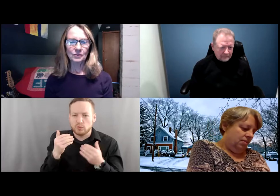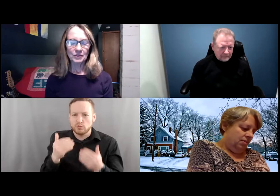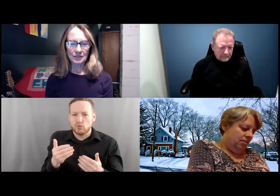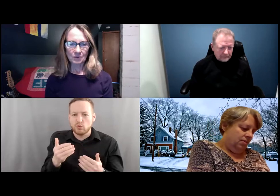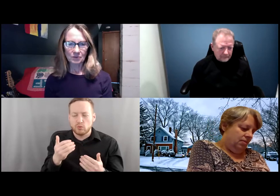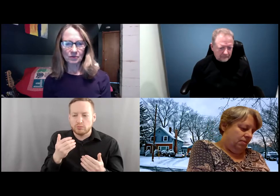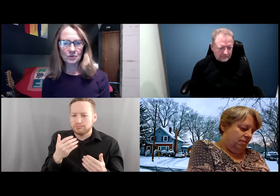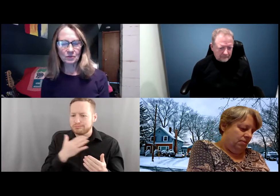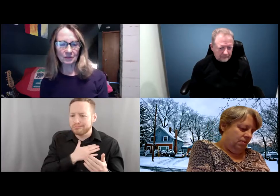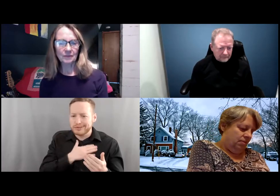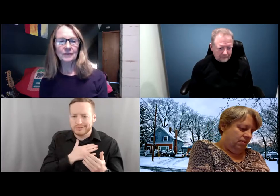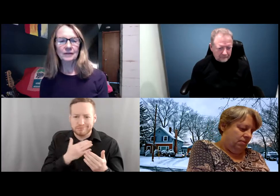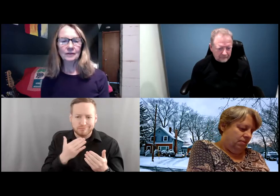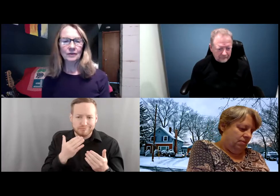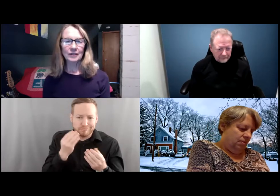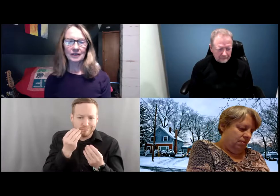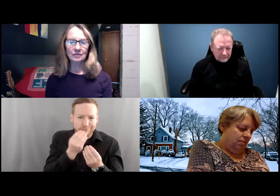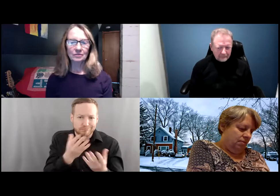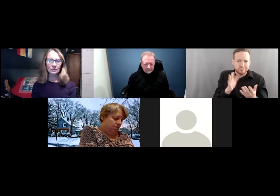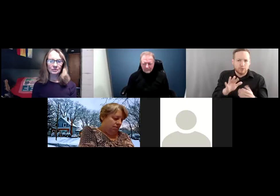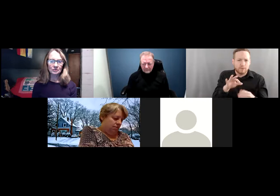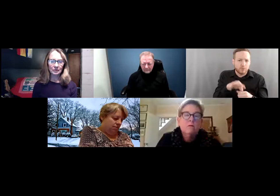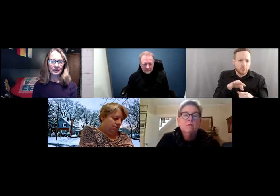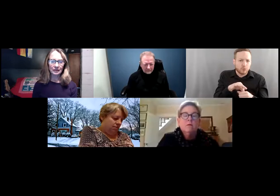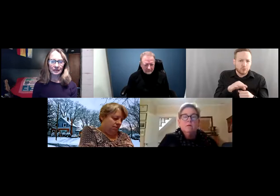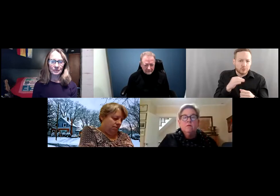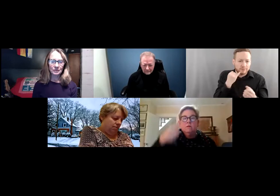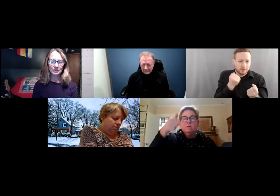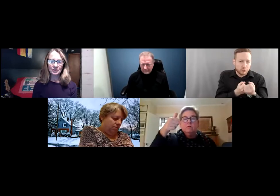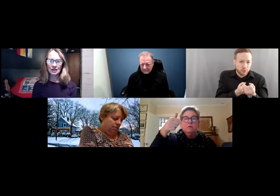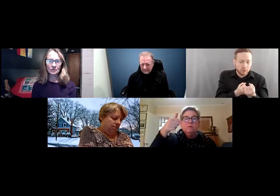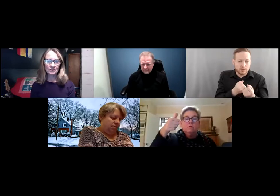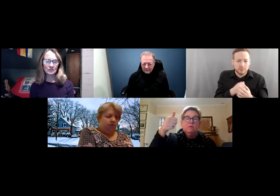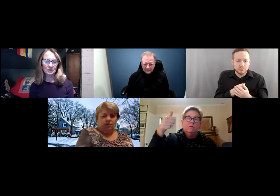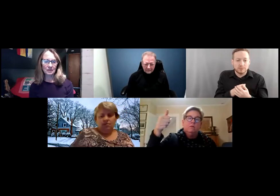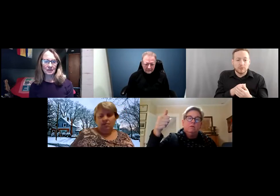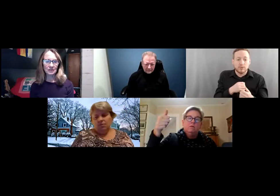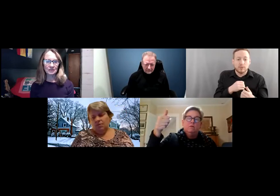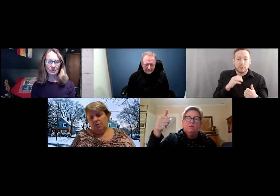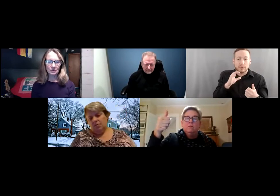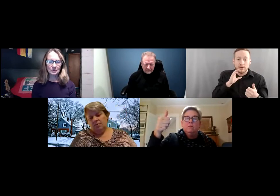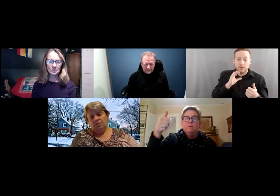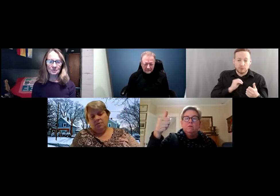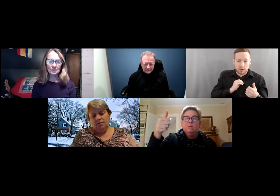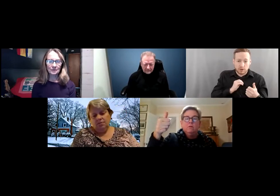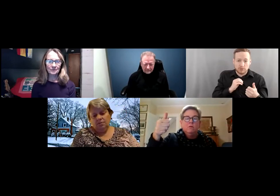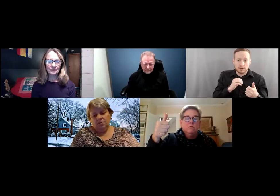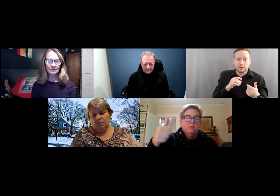So it's time to vote. Go ahead and vote by using the chat or just giving us a thumbs